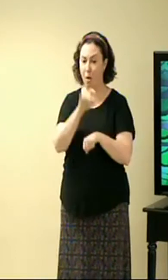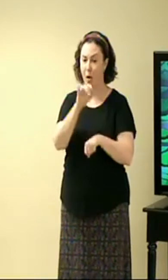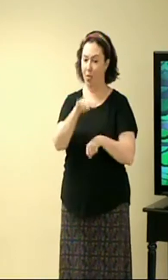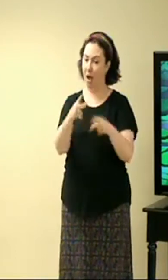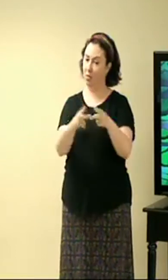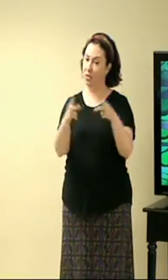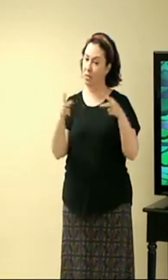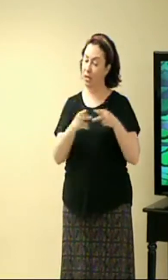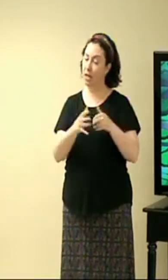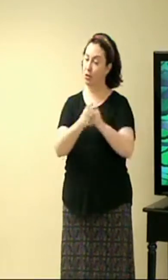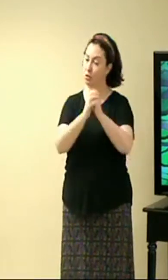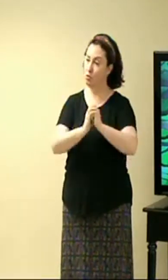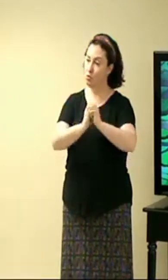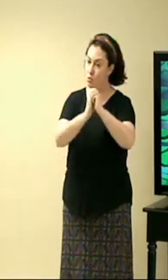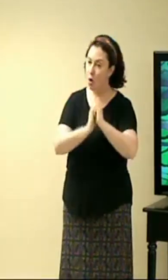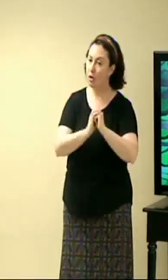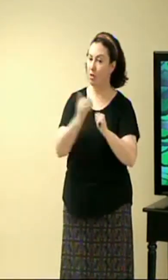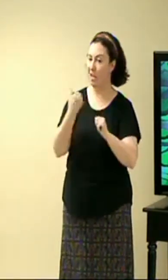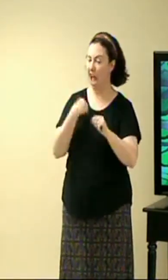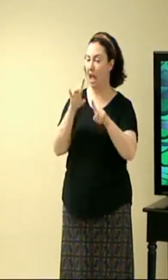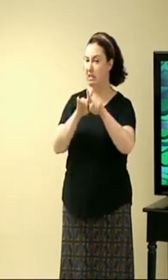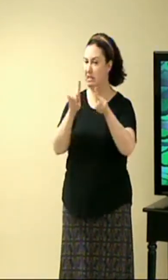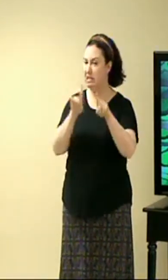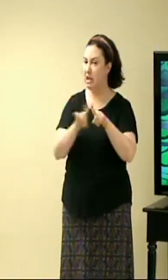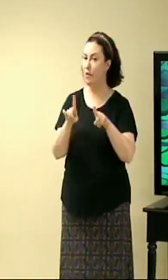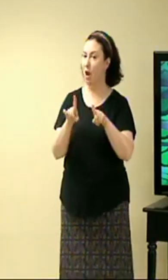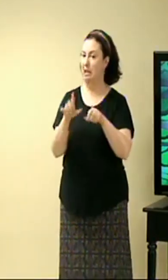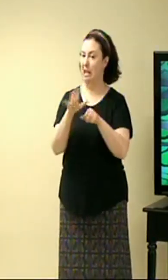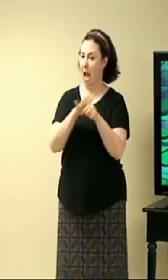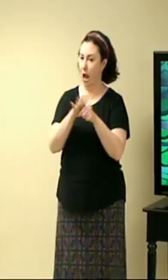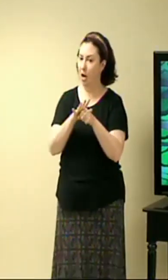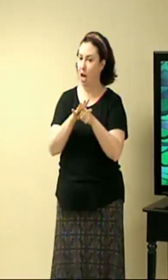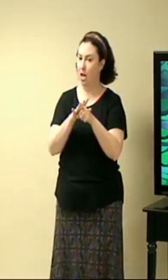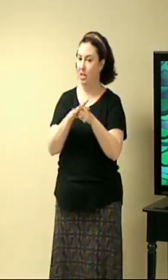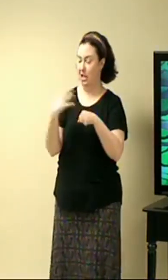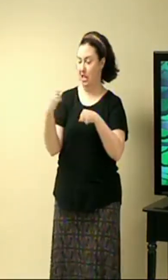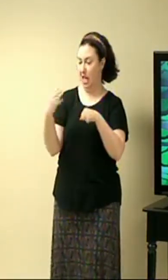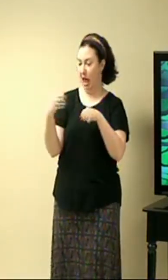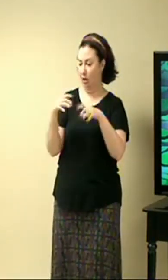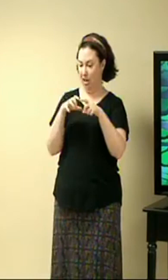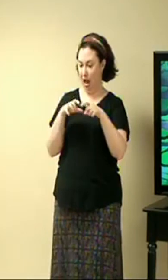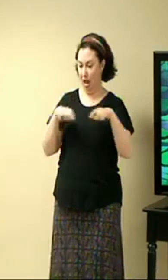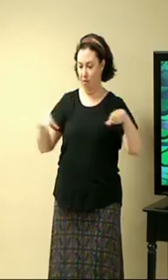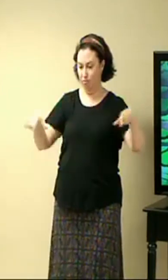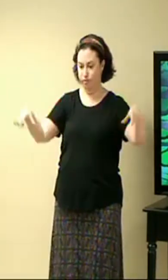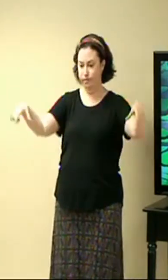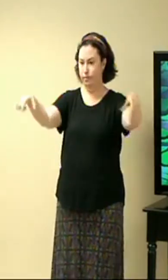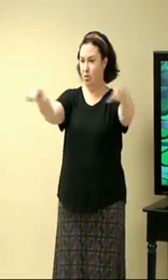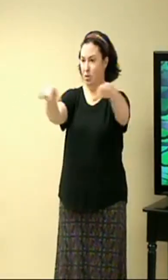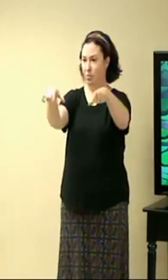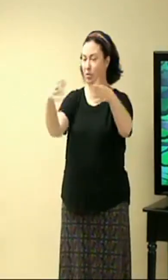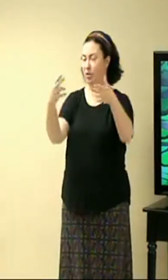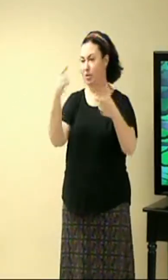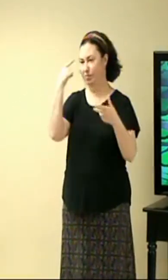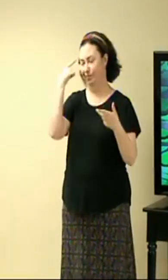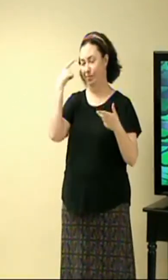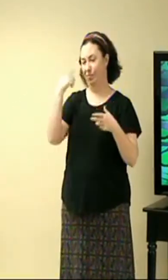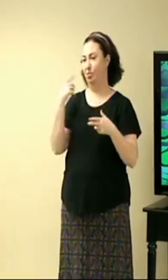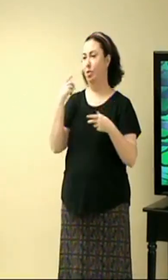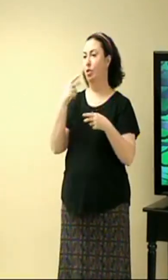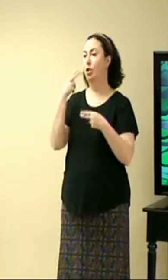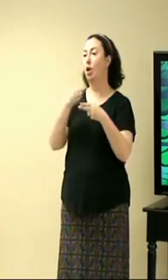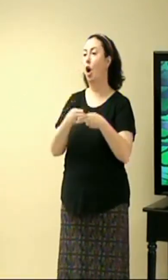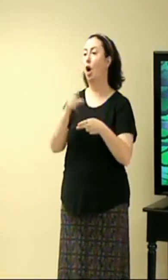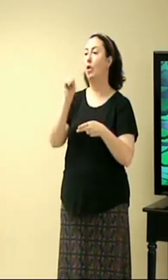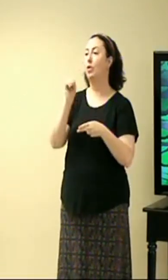was different parts of the temple. So the outside part of the temple is called the Court of the Gentiles. A Gentile is just a weird name for those who aren't Jewish. So if you're